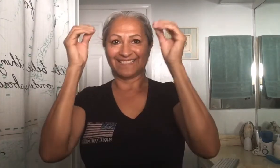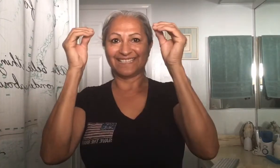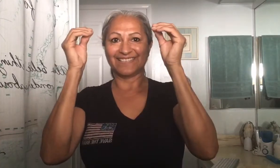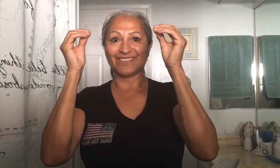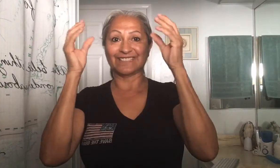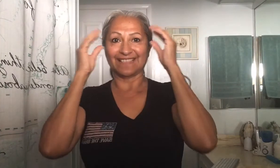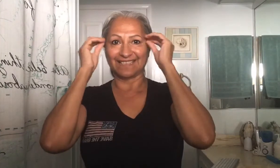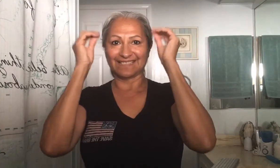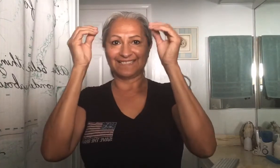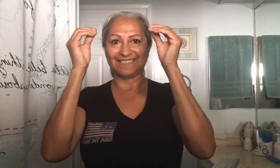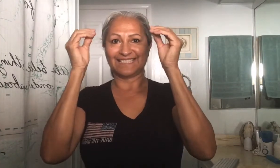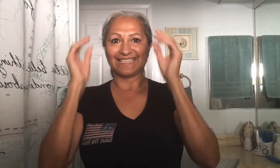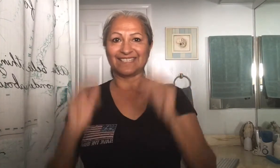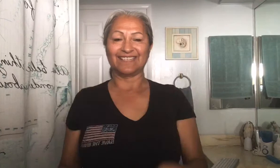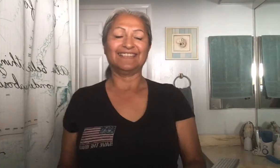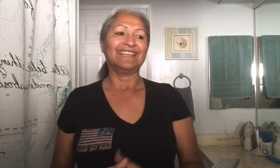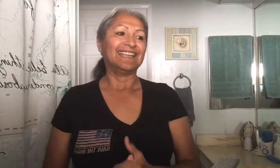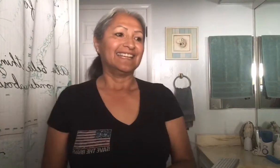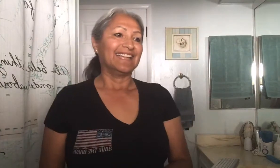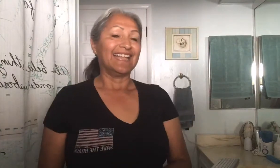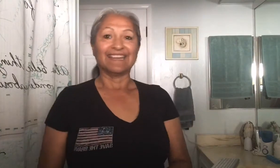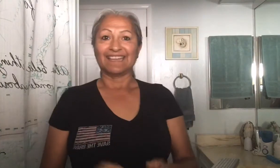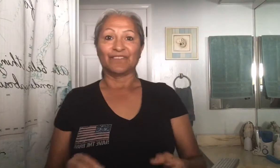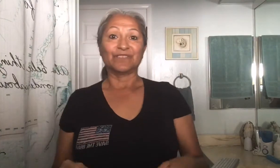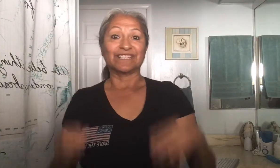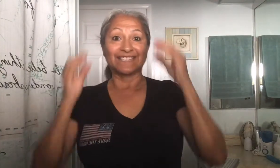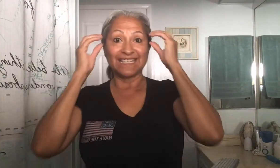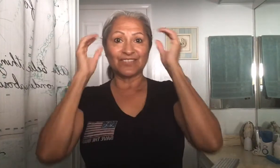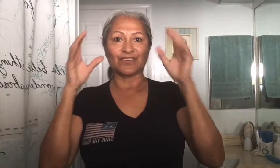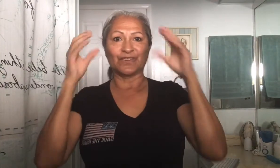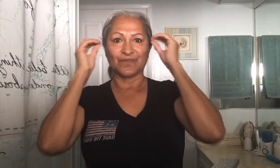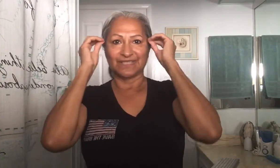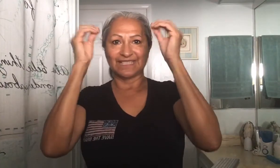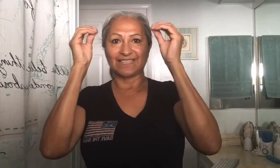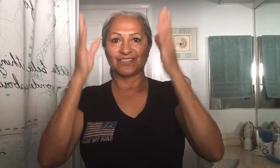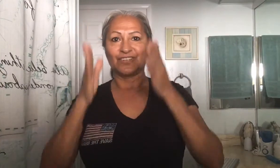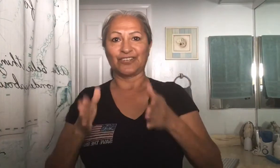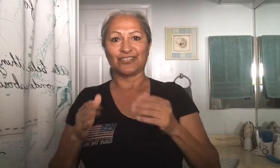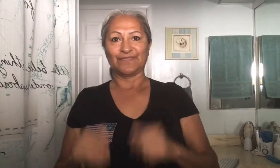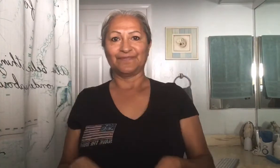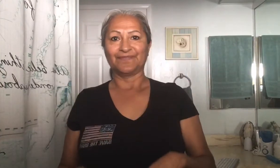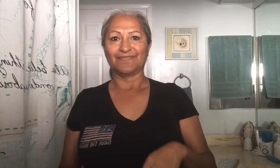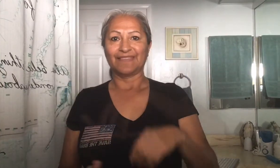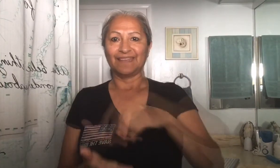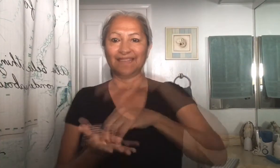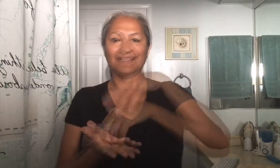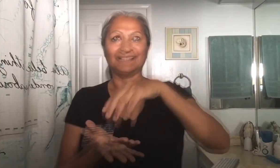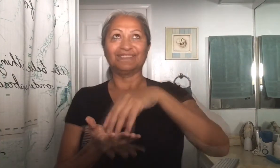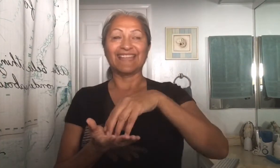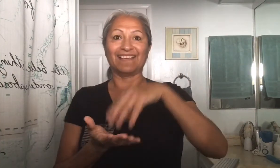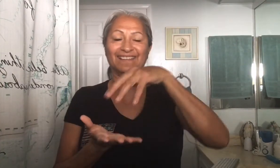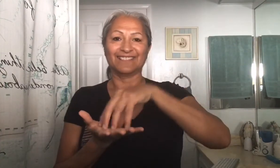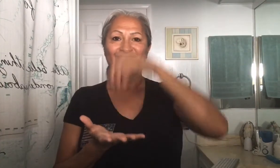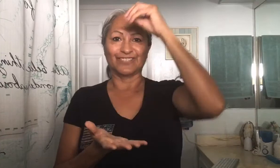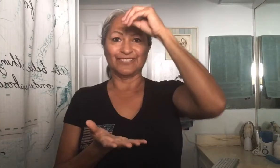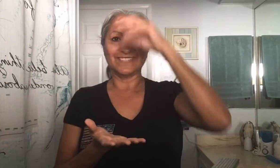teach goes like this, to teach. And if it was a teacher, you go teacher. I mean, yeah, to learn is like